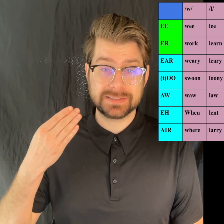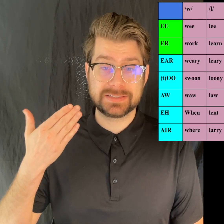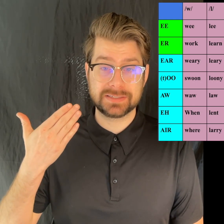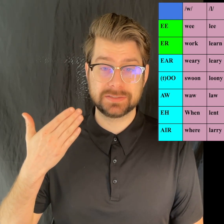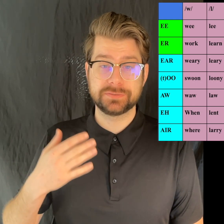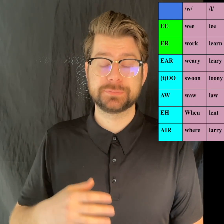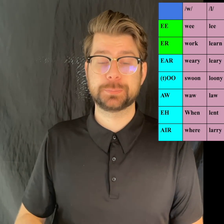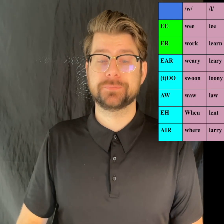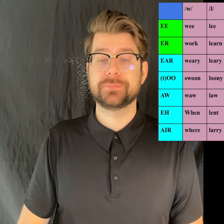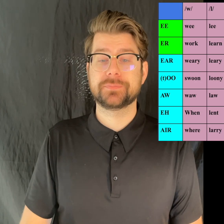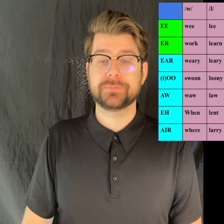lint,